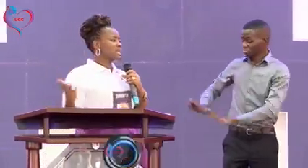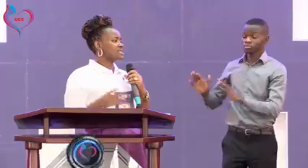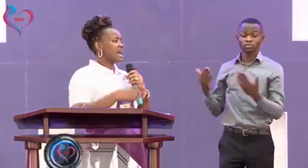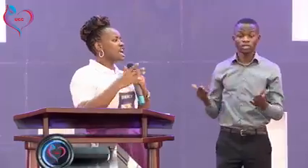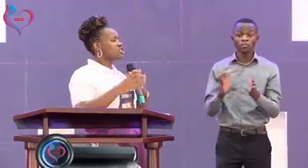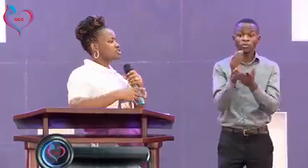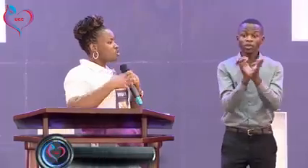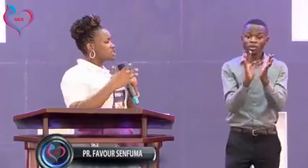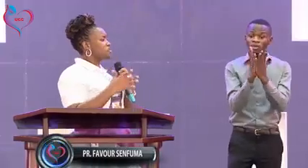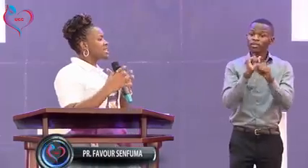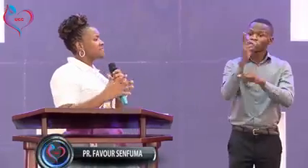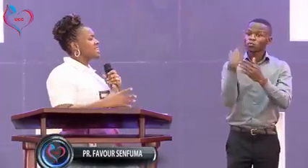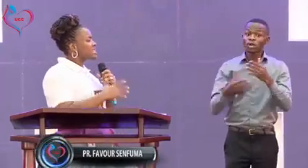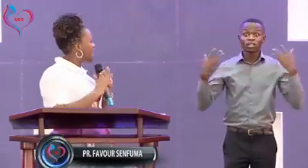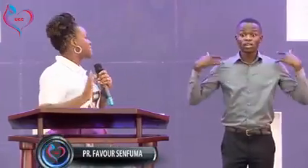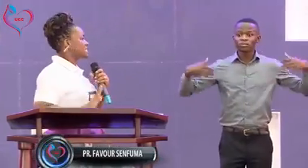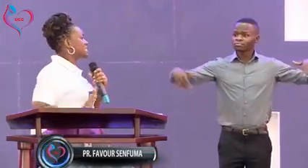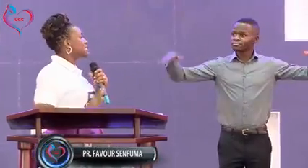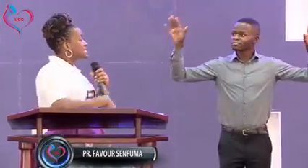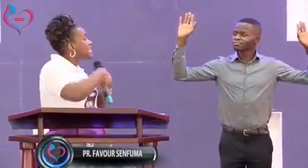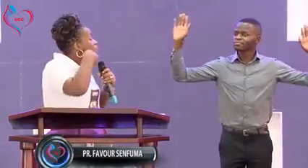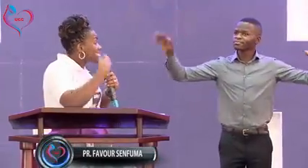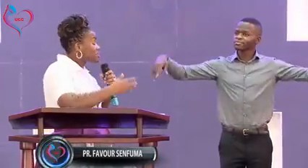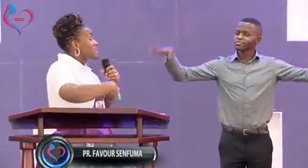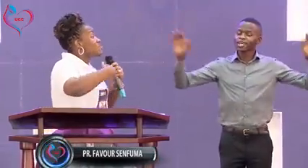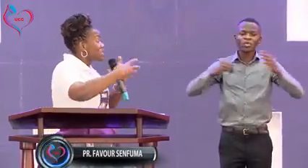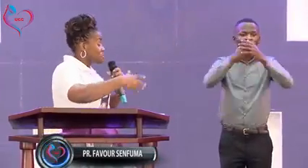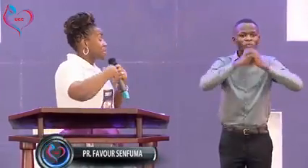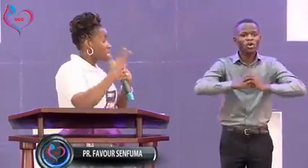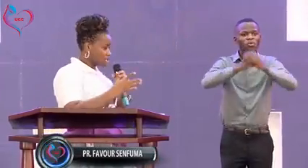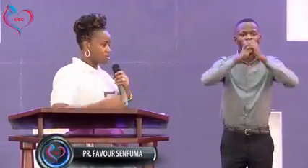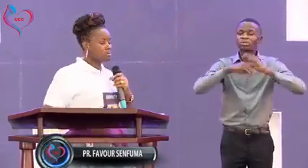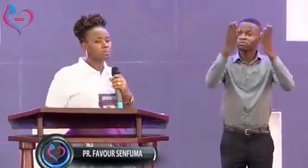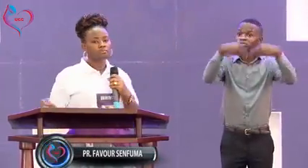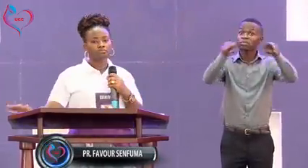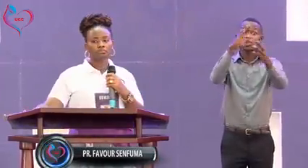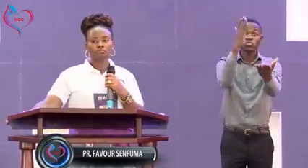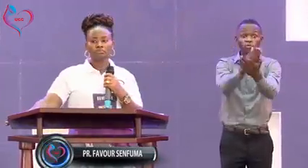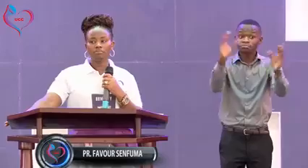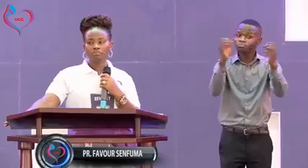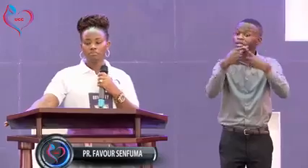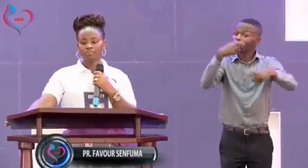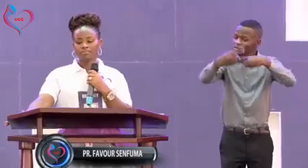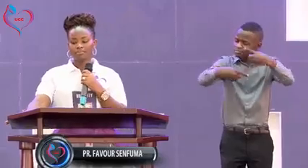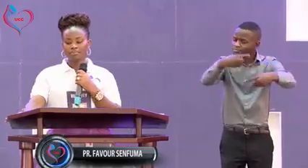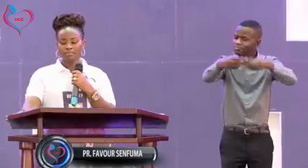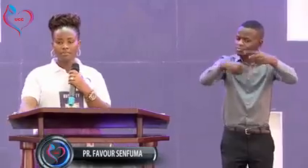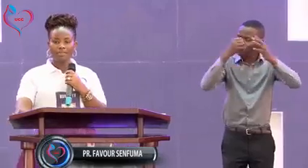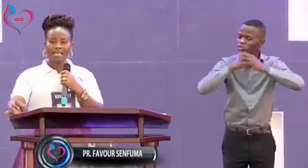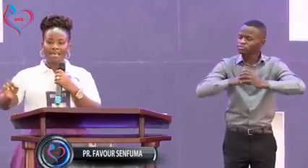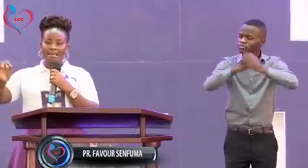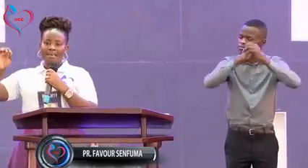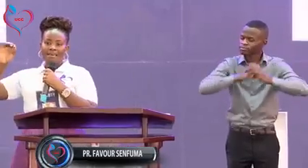The Bible says the angels who worship in heaven and never ceases. They worship and worship and worship. Bible gamba nti bamalayika basinza mu